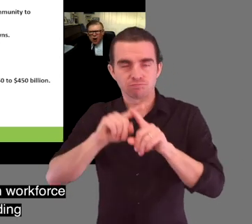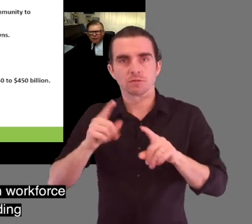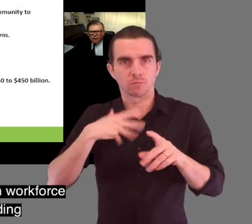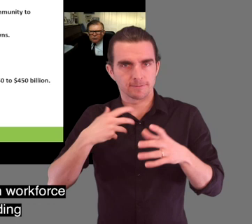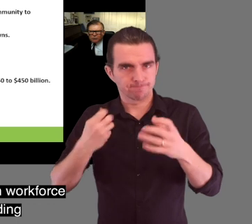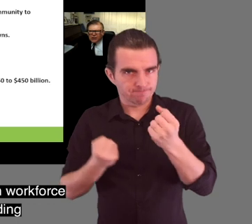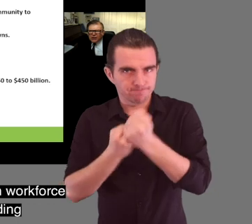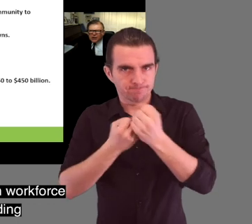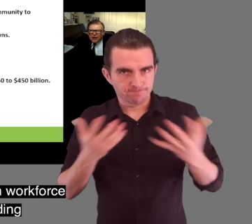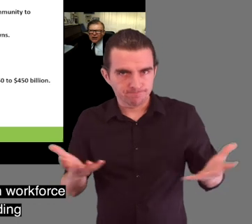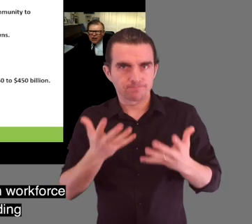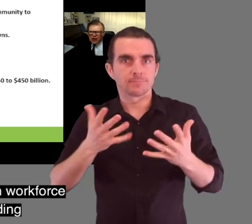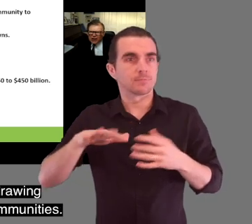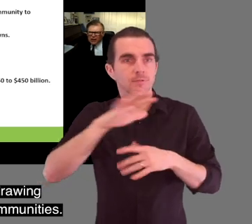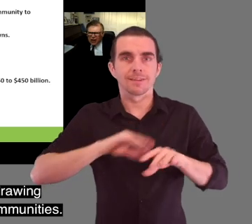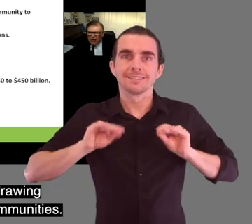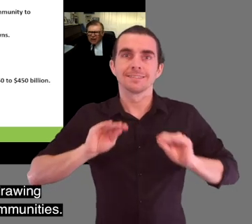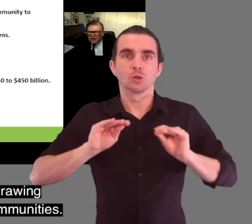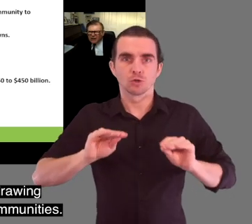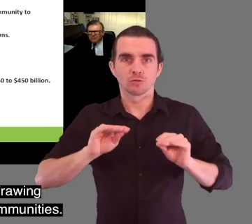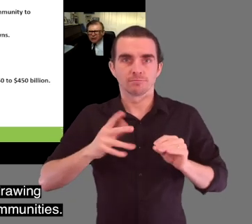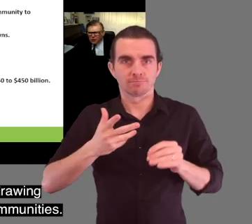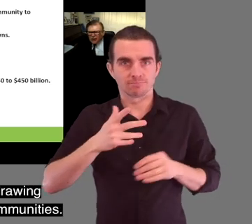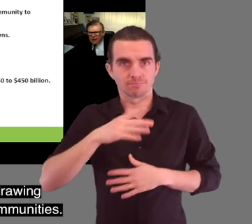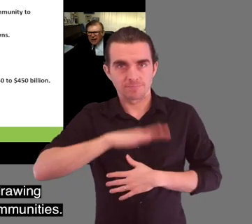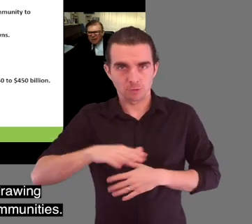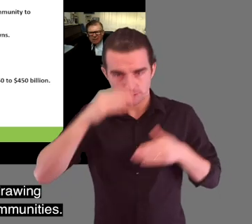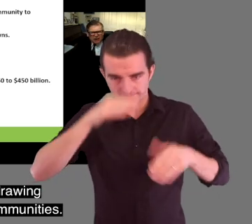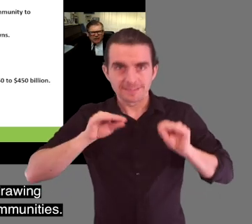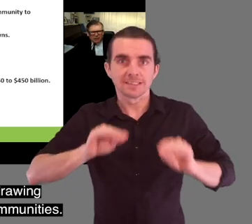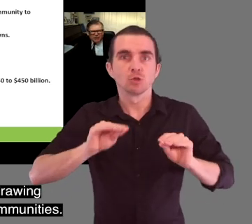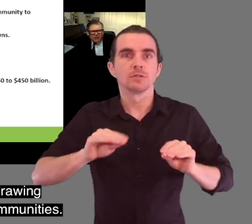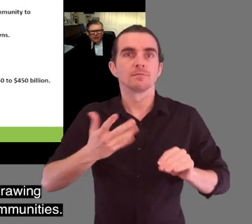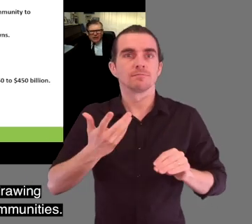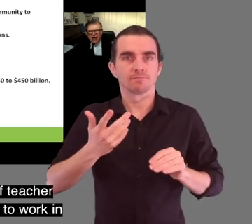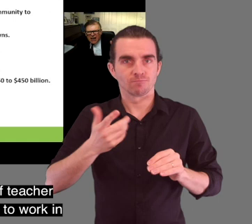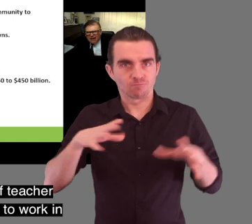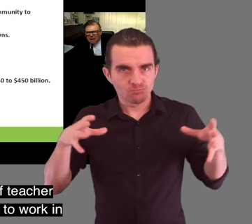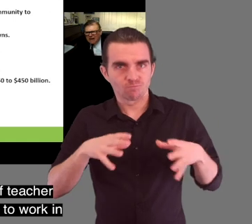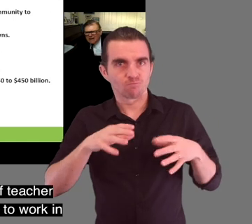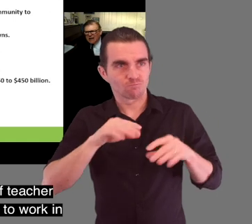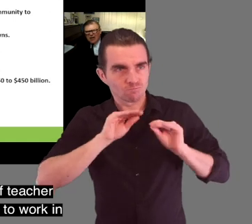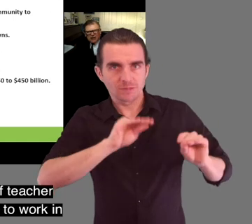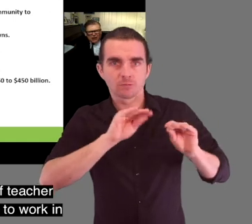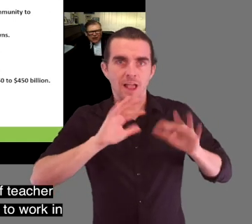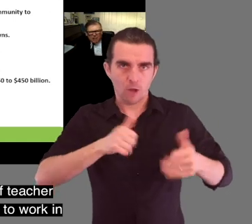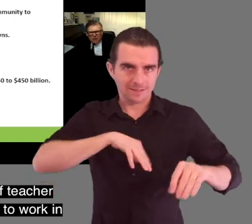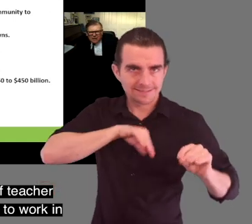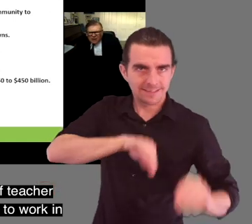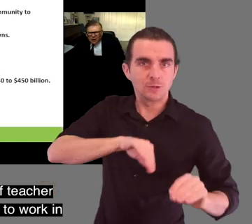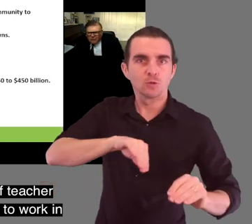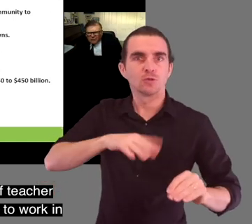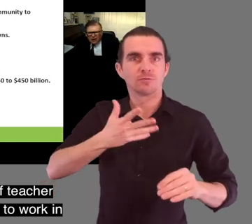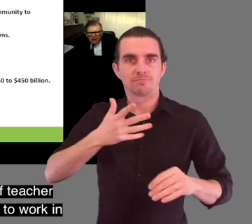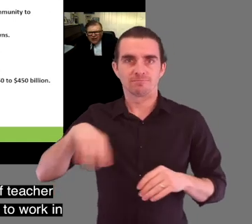education workforce with teachers leading child-centered teams, drawing together parents and communities, expanding the